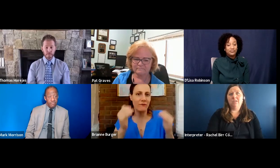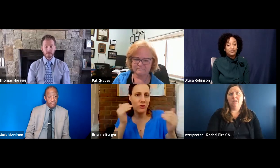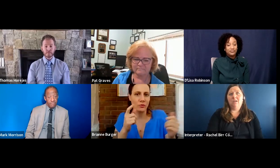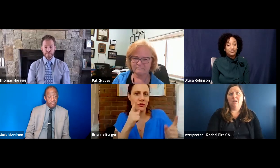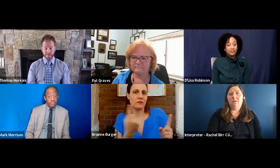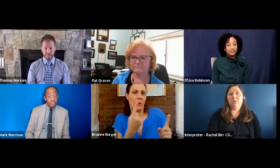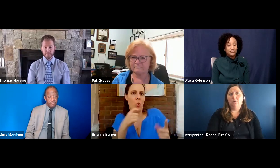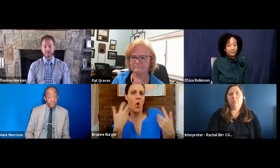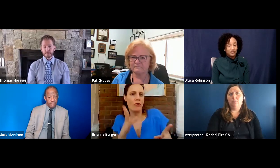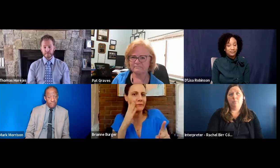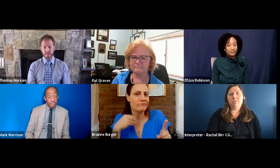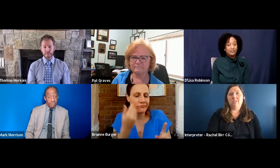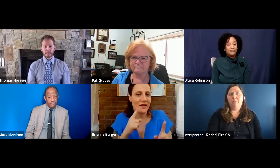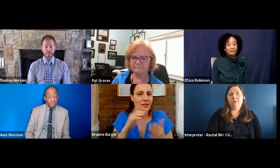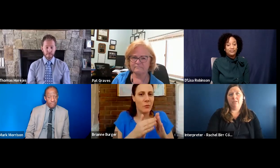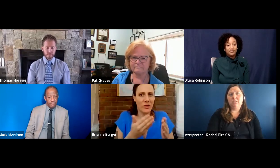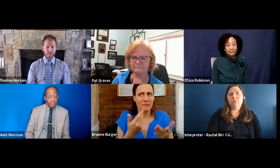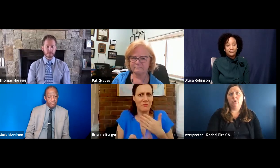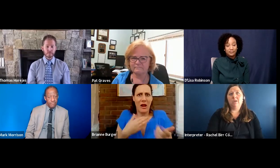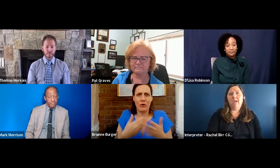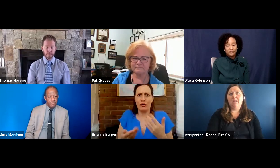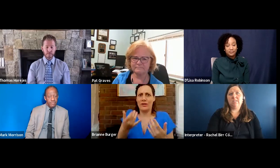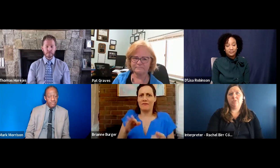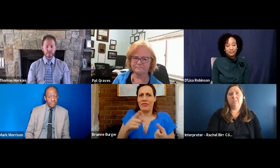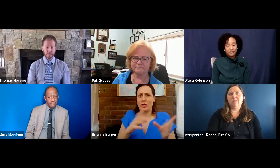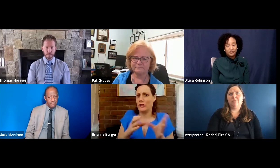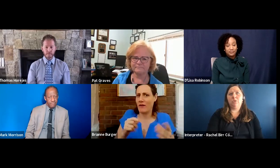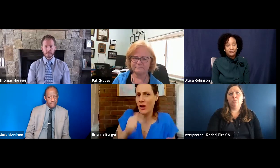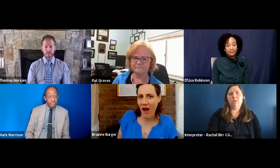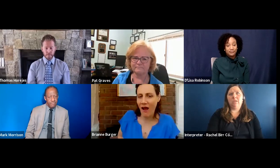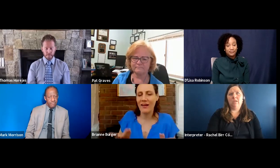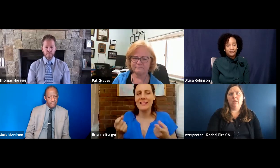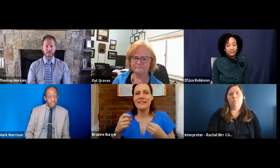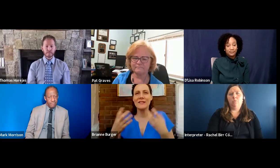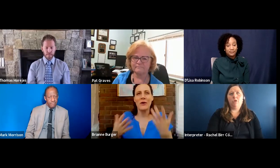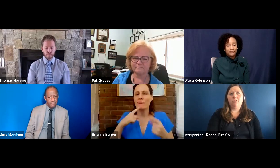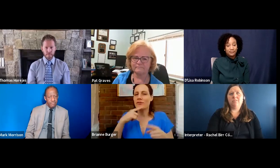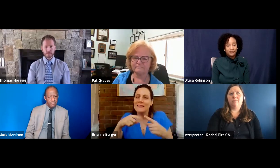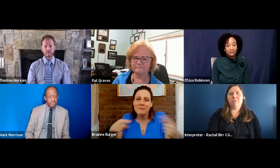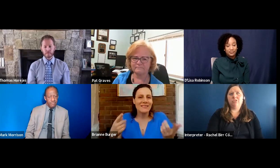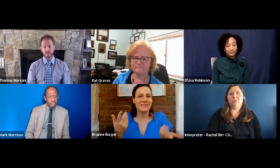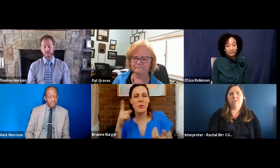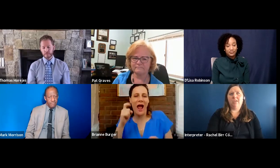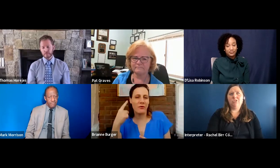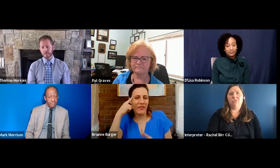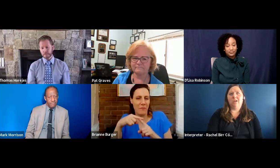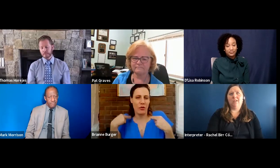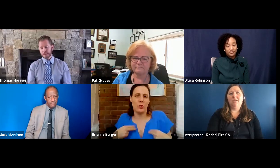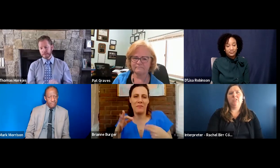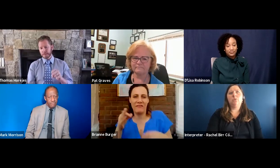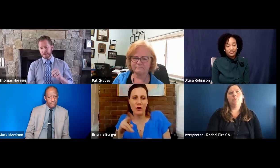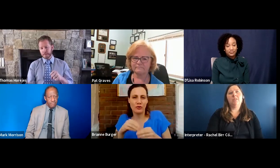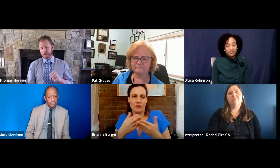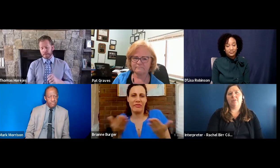person who grew up with deaf parents, who's already had experience in the deaf community, regardless of their certification or